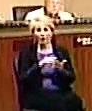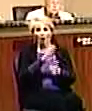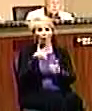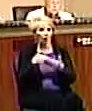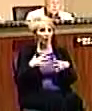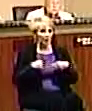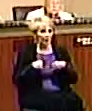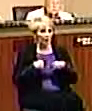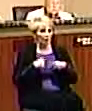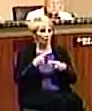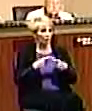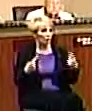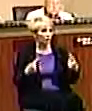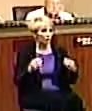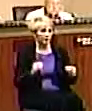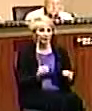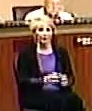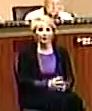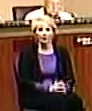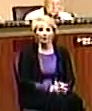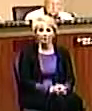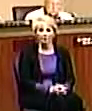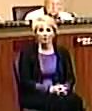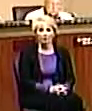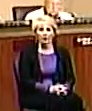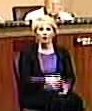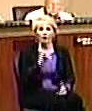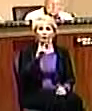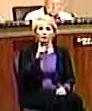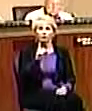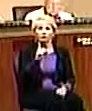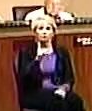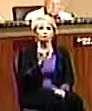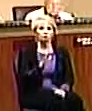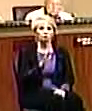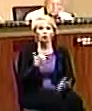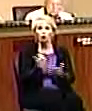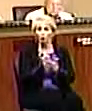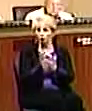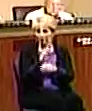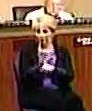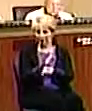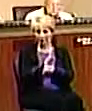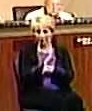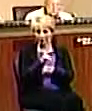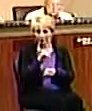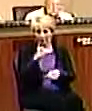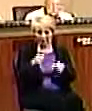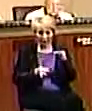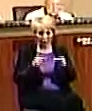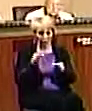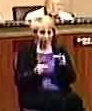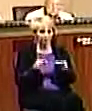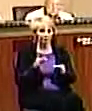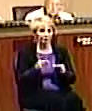say aye. Aye. Opposed? Okay. Items removed, no, new business,